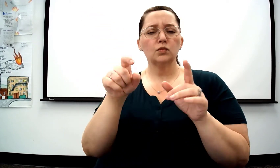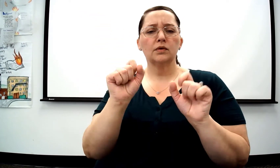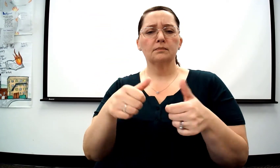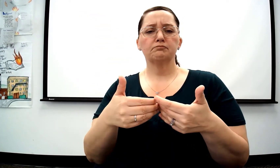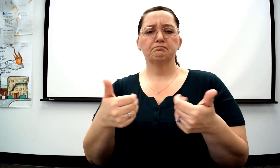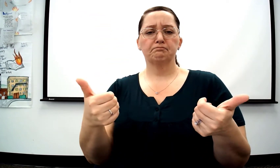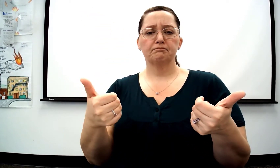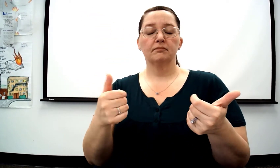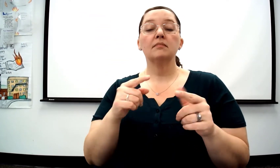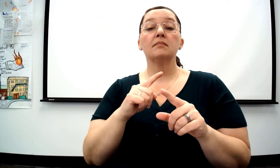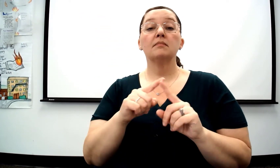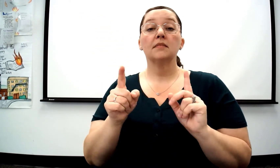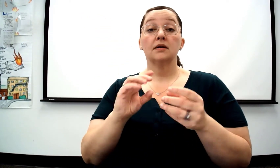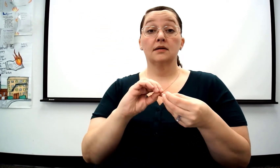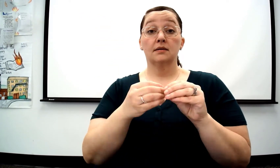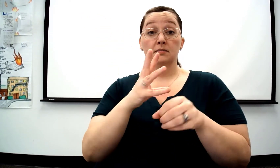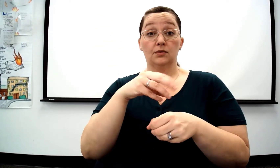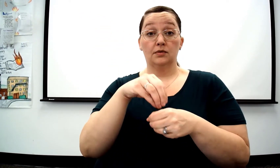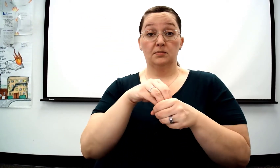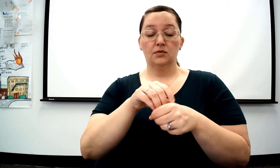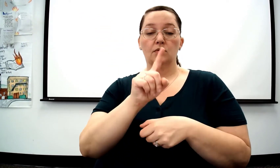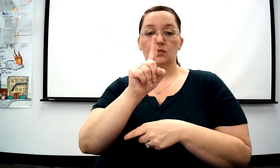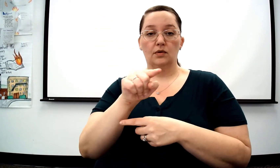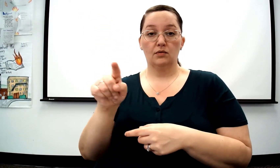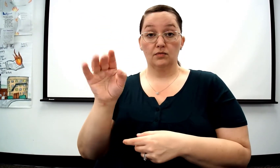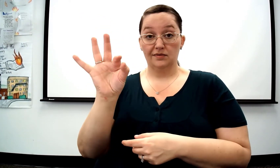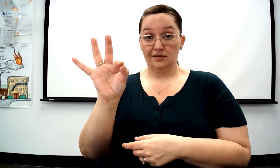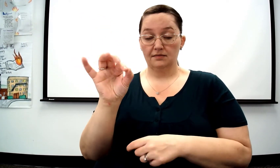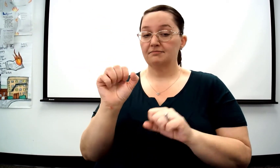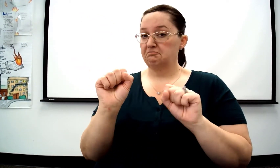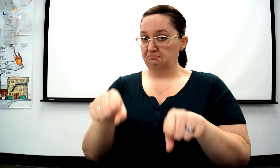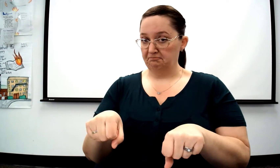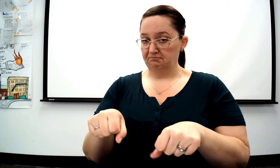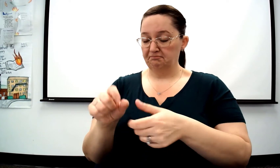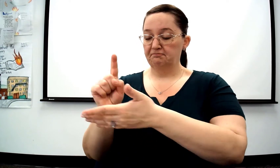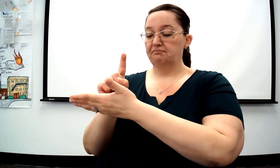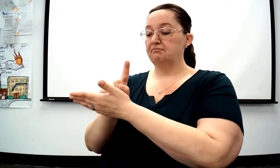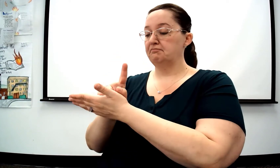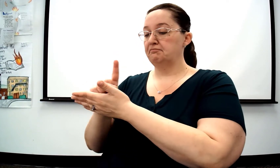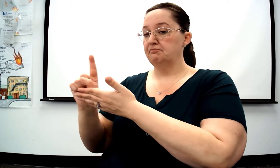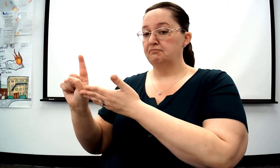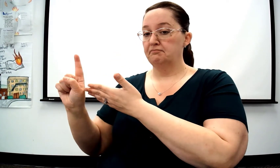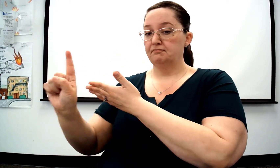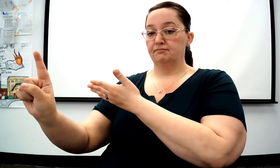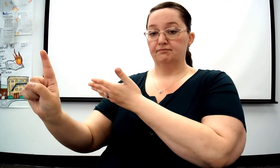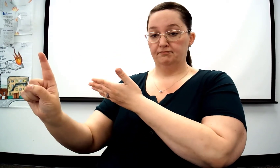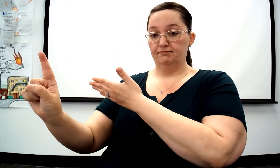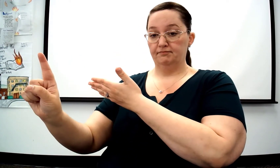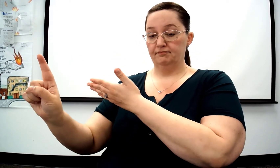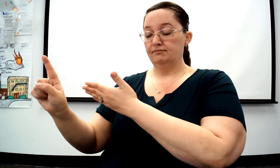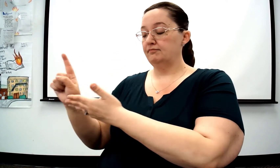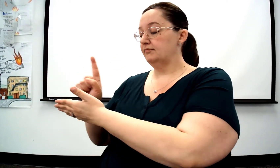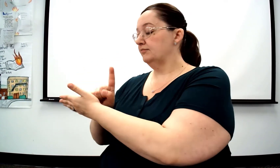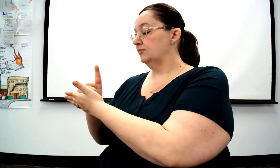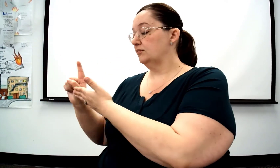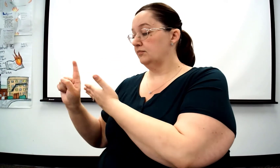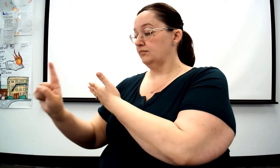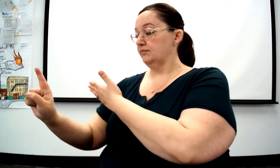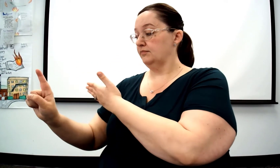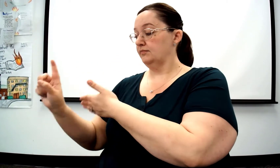1 week future, you can separate it. However, if you want to use the number incorporation 1 through 9, you can. You'll sign week and then push it